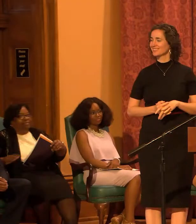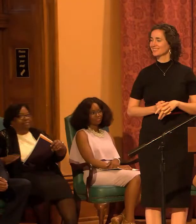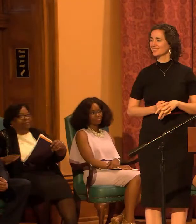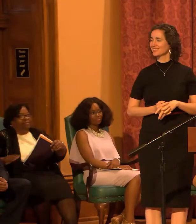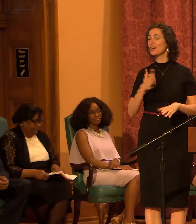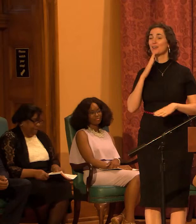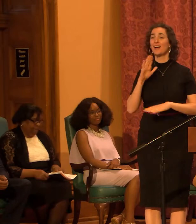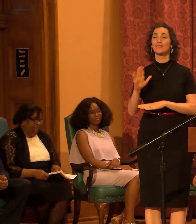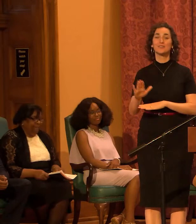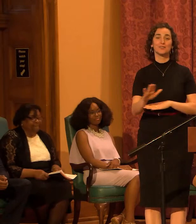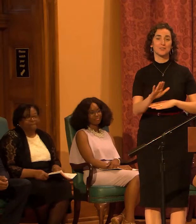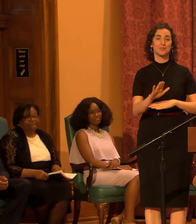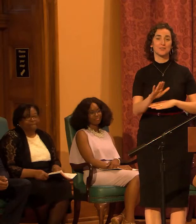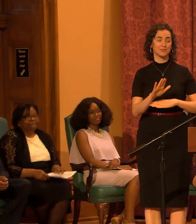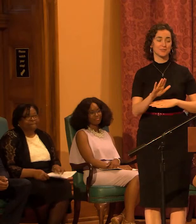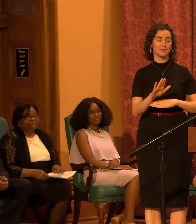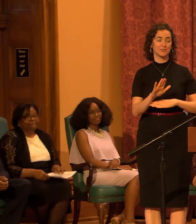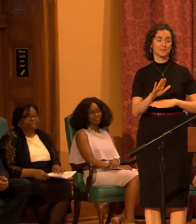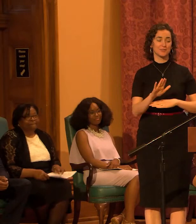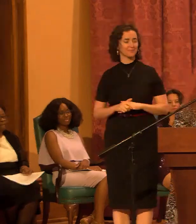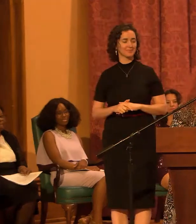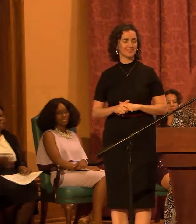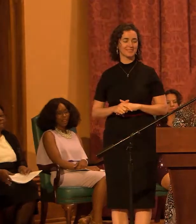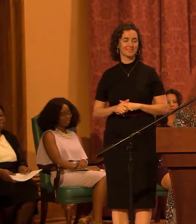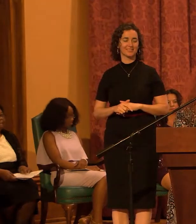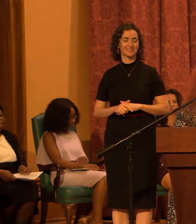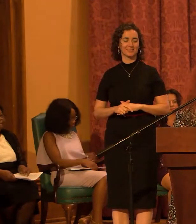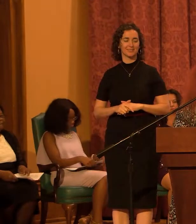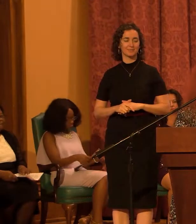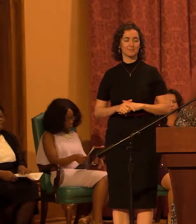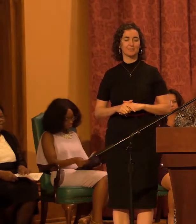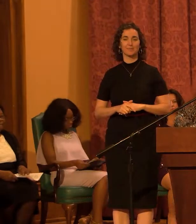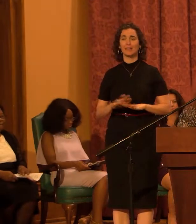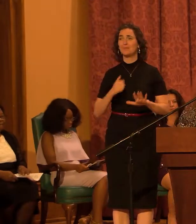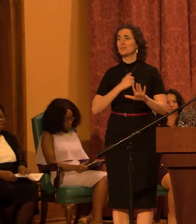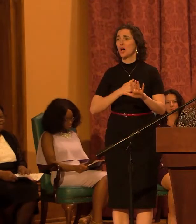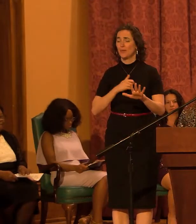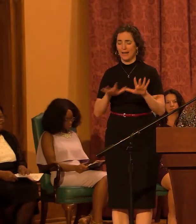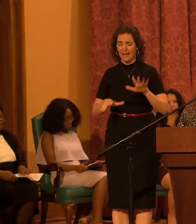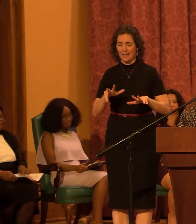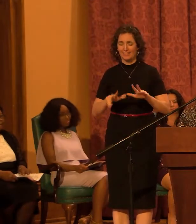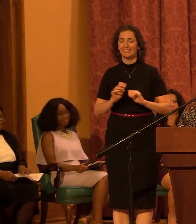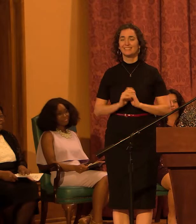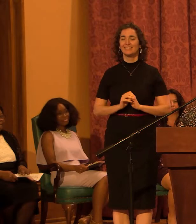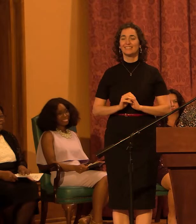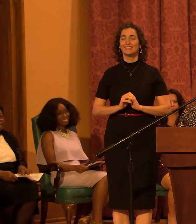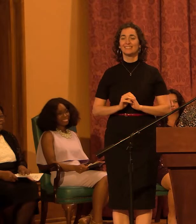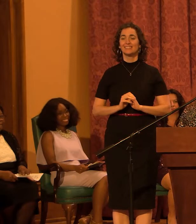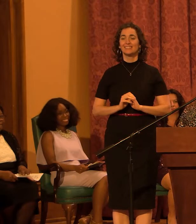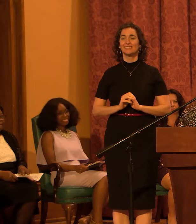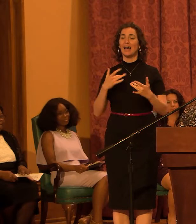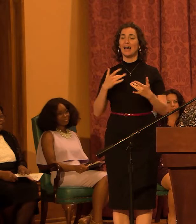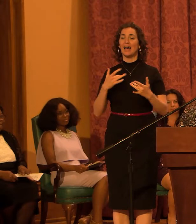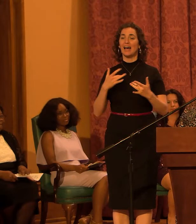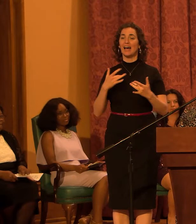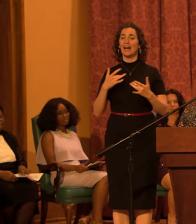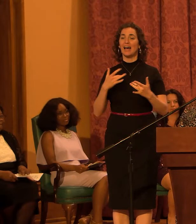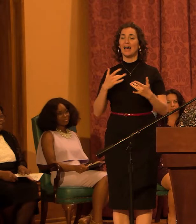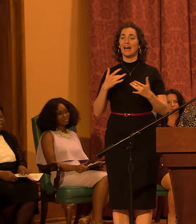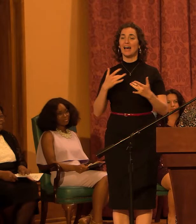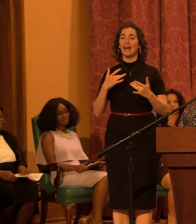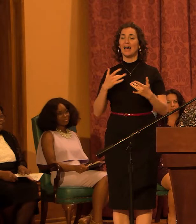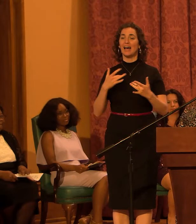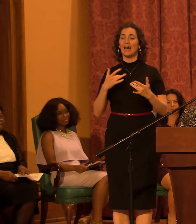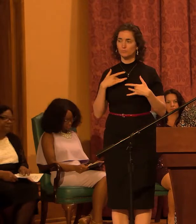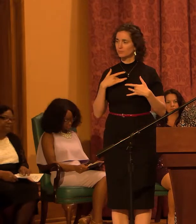Good afternoon. Let's see. Apologies, I'm out of ink. I'd like to introduce the recipient for the April